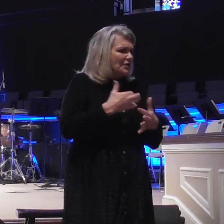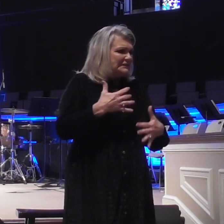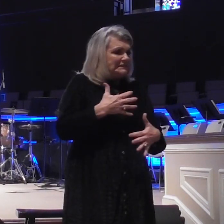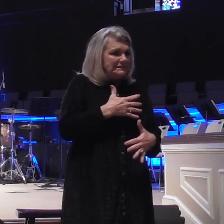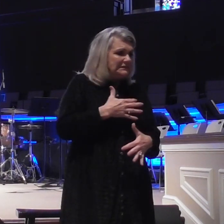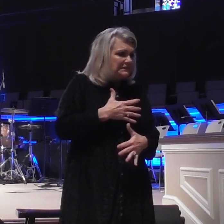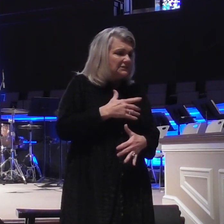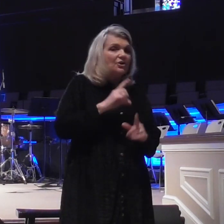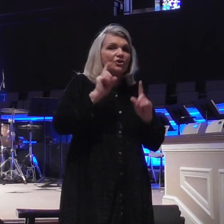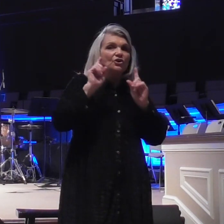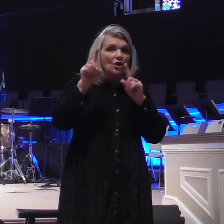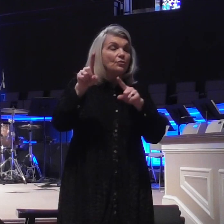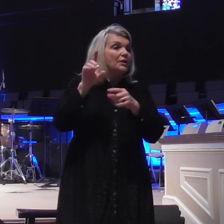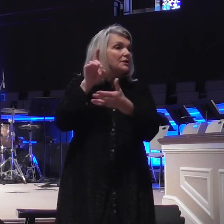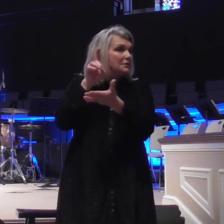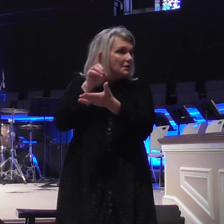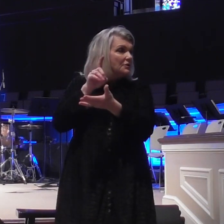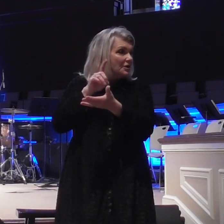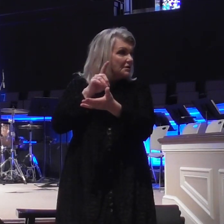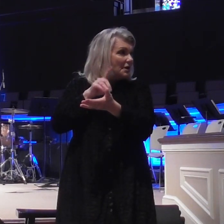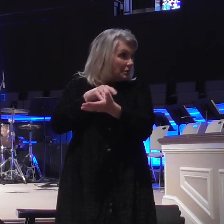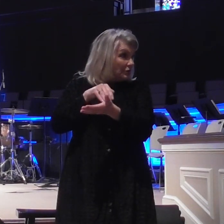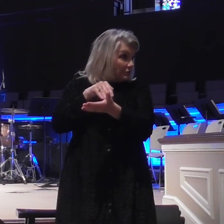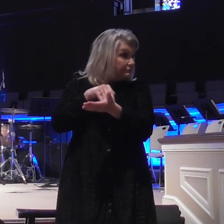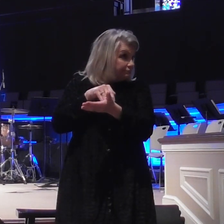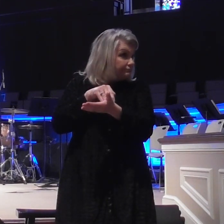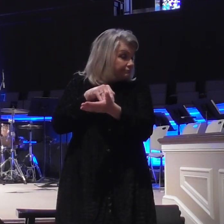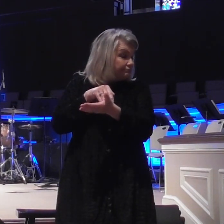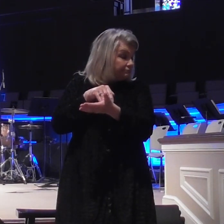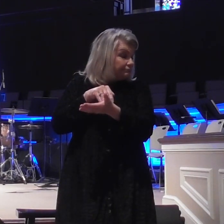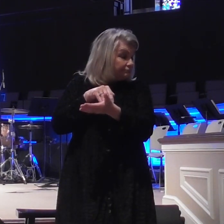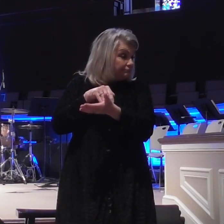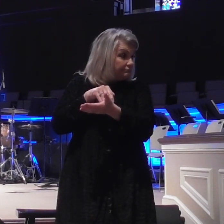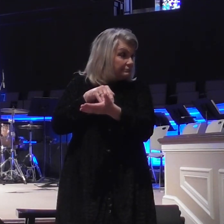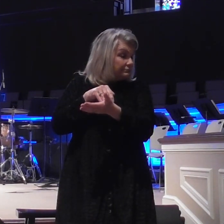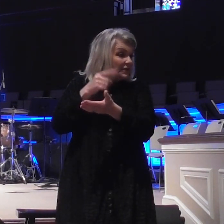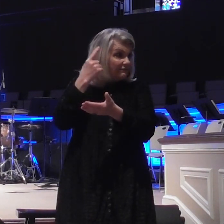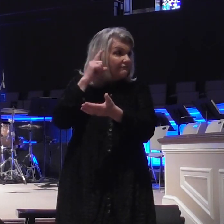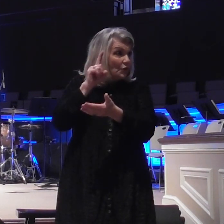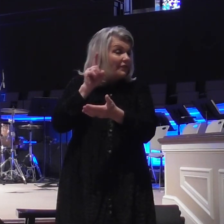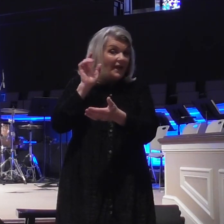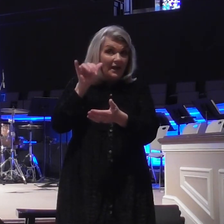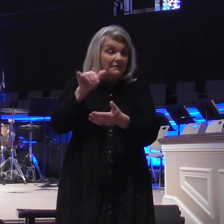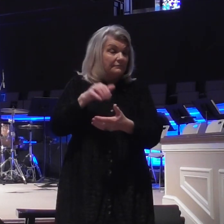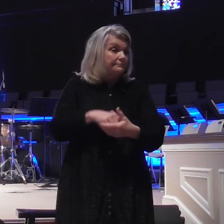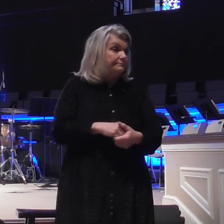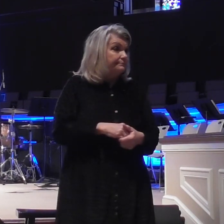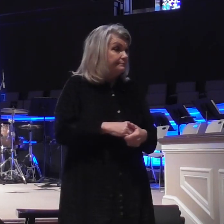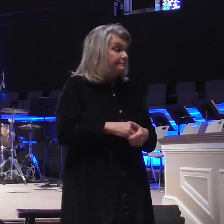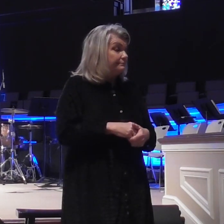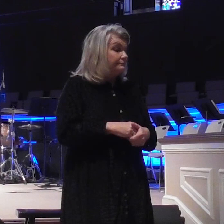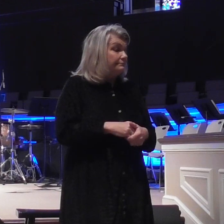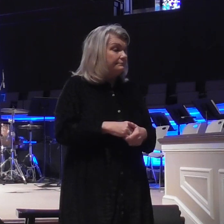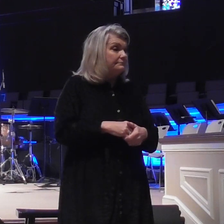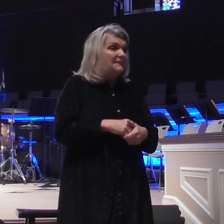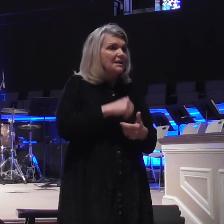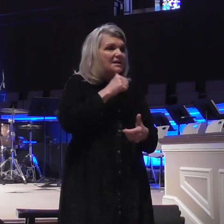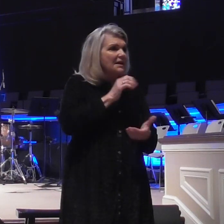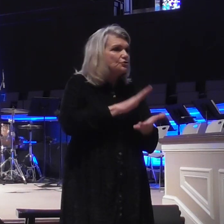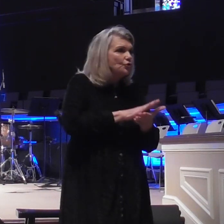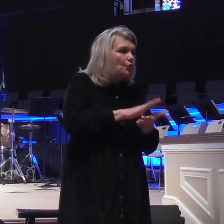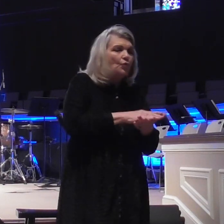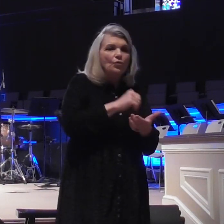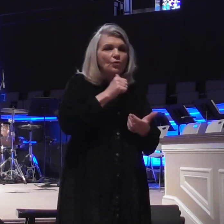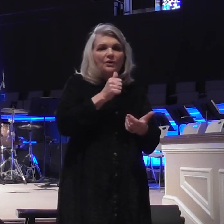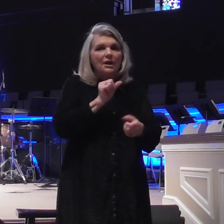you go to get therapy where it's appropriate, where somebody is trained and knows what they're doing and can call you out of your emotional unhealth and get you back into